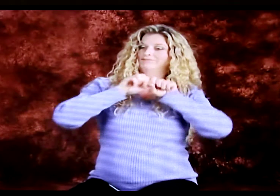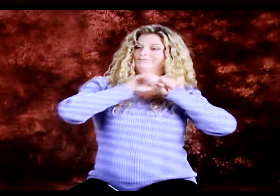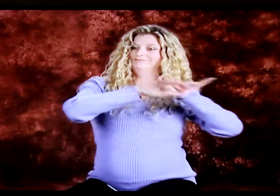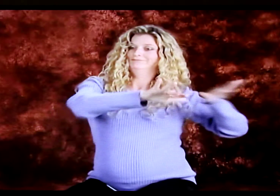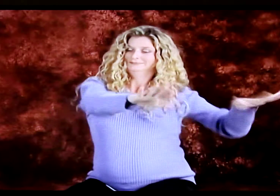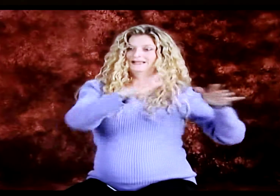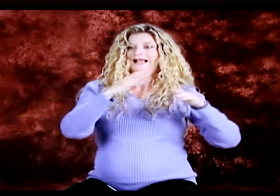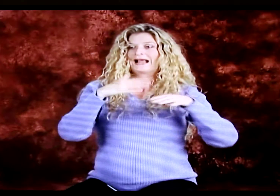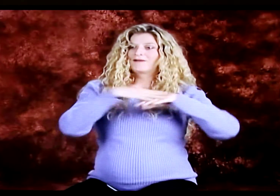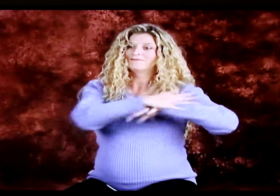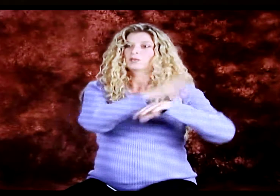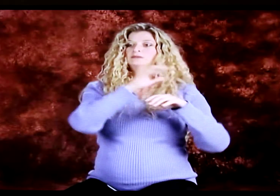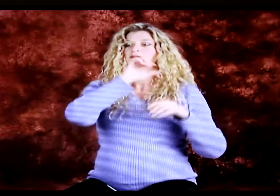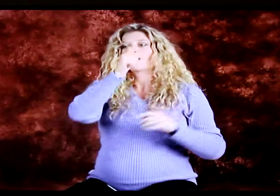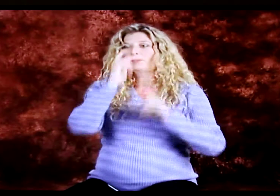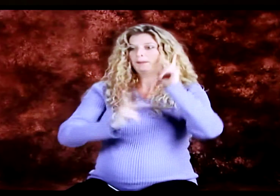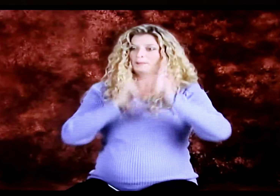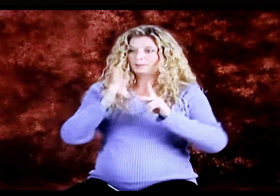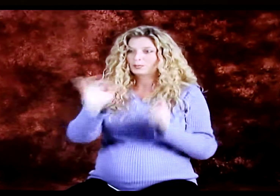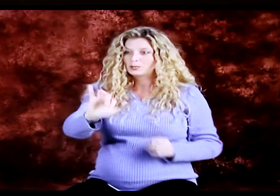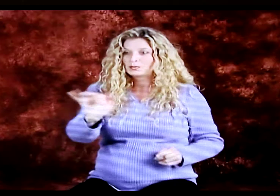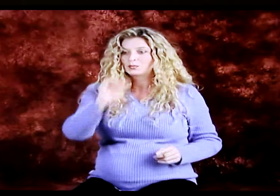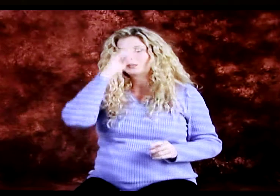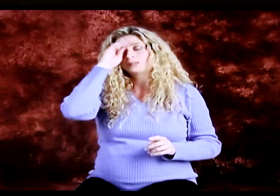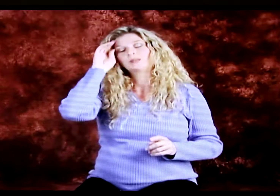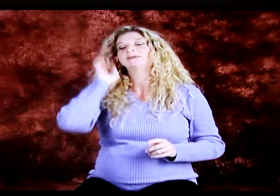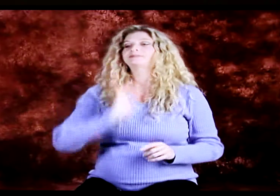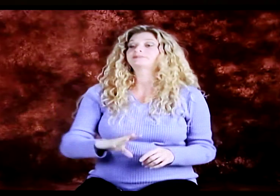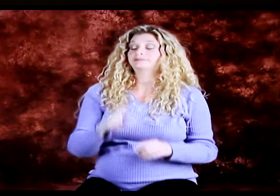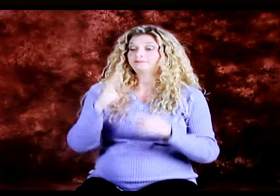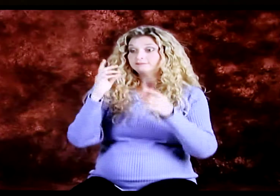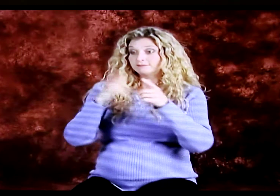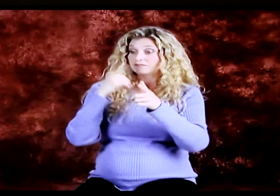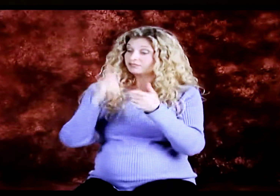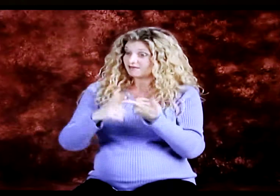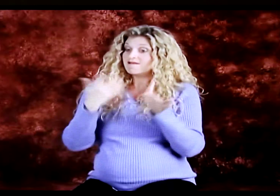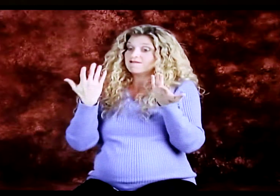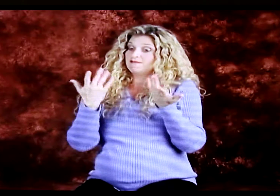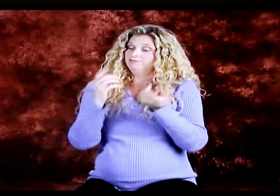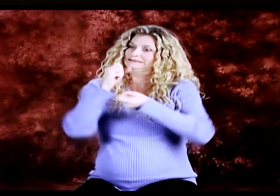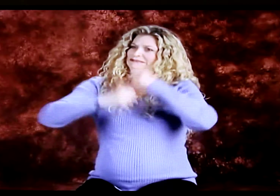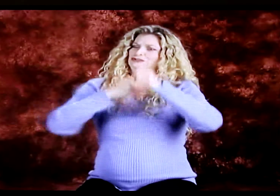that kind of started influencing a lot of people too when people made their own clothes.